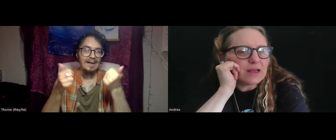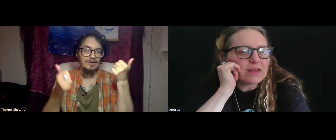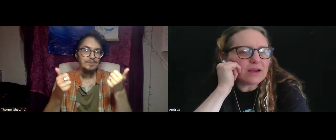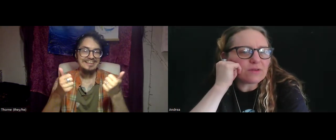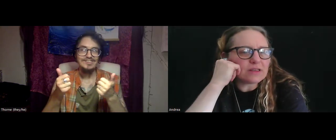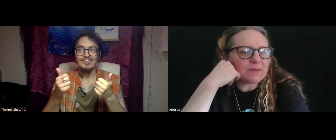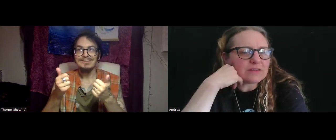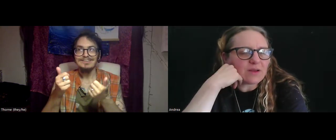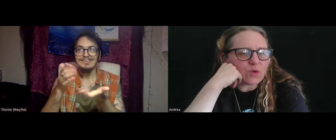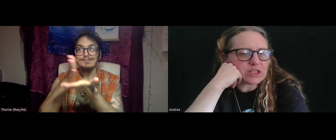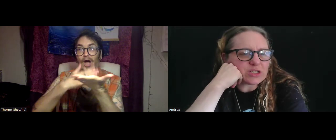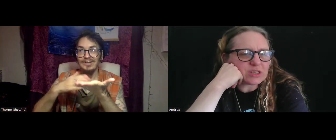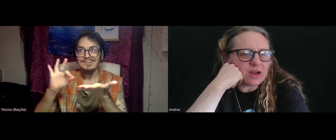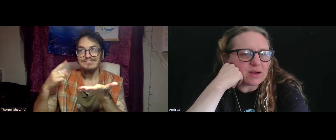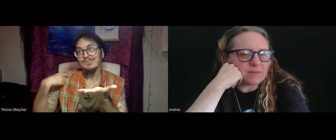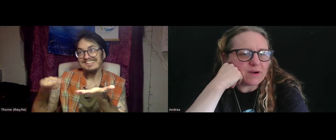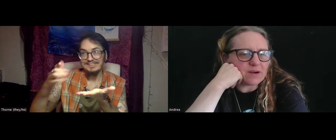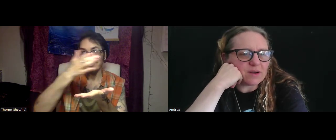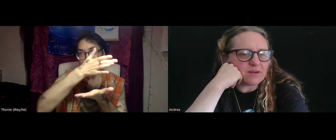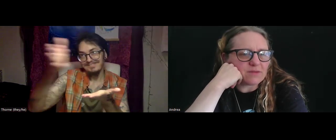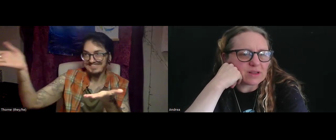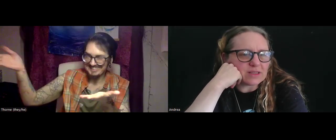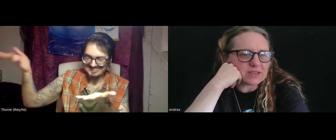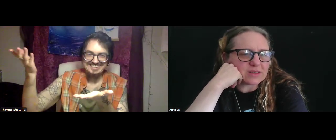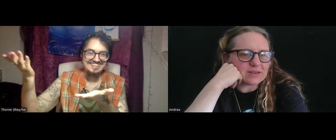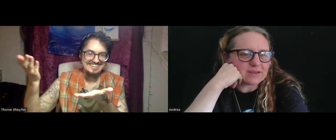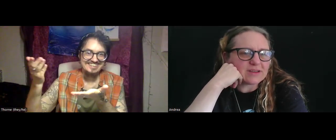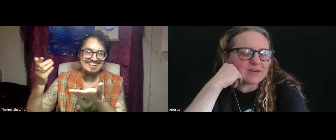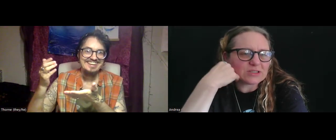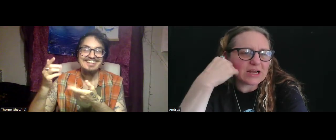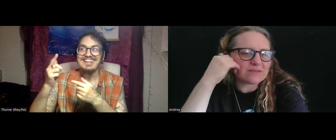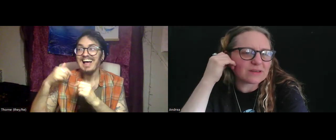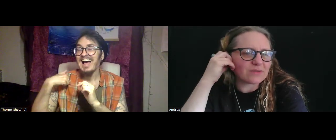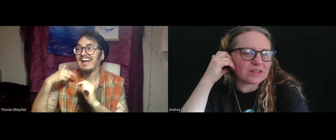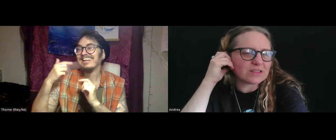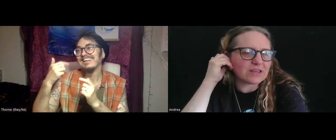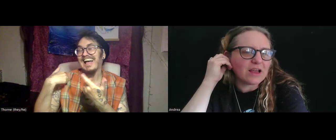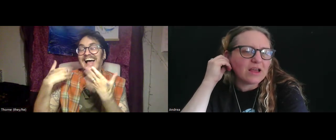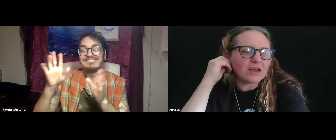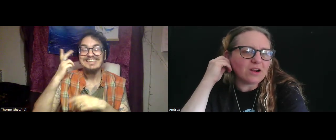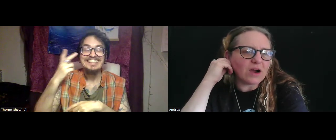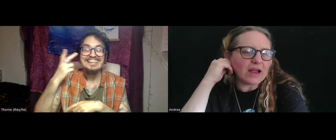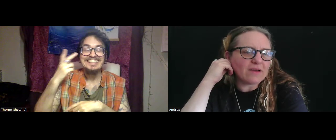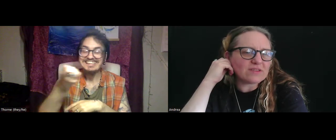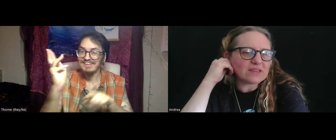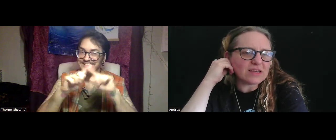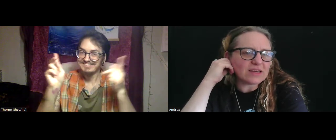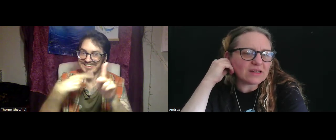Yeah, it really depends on which part of religion, which aspect of religion. I have seen